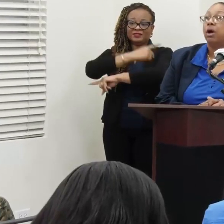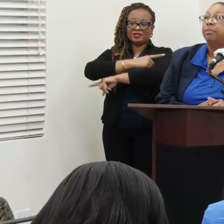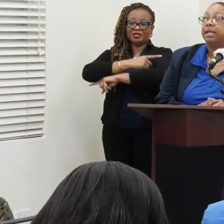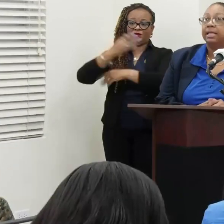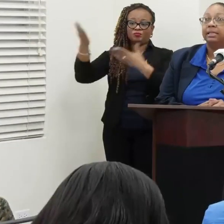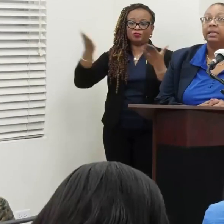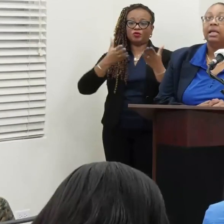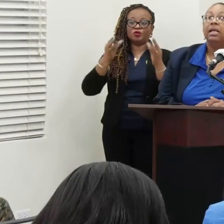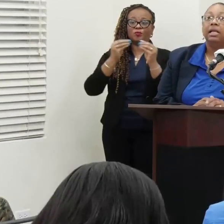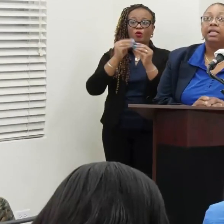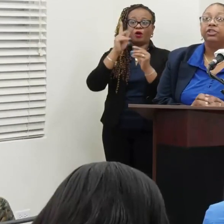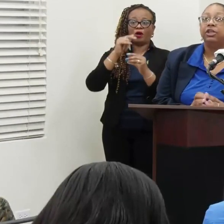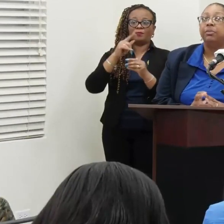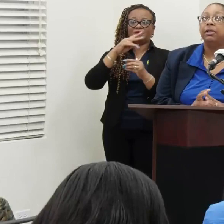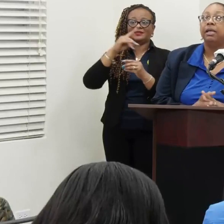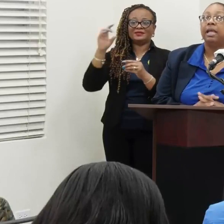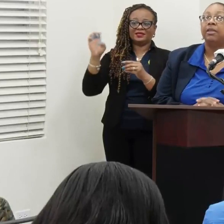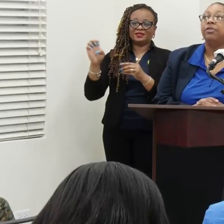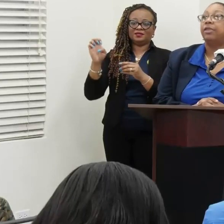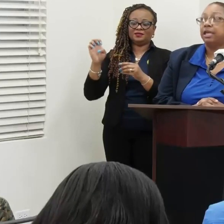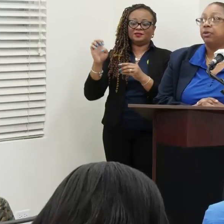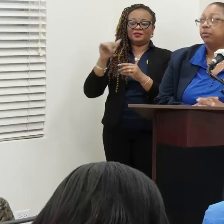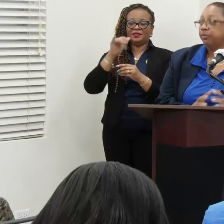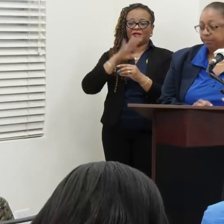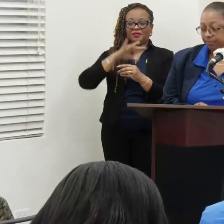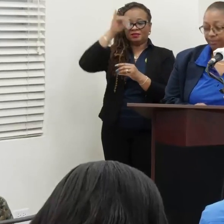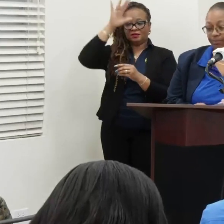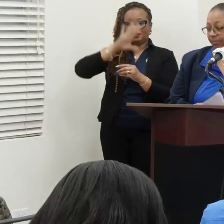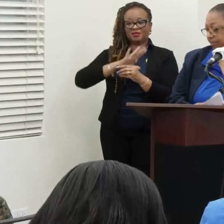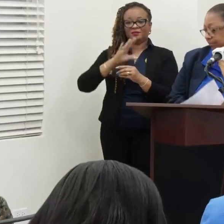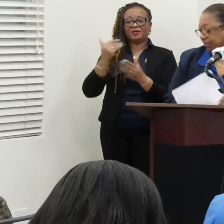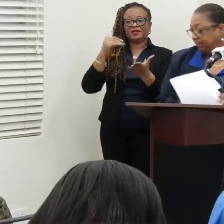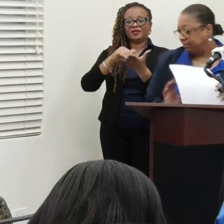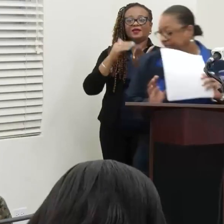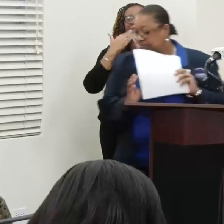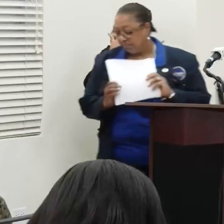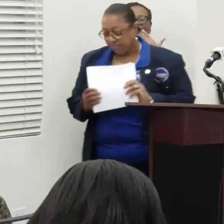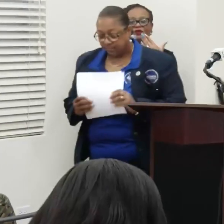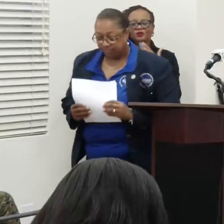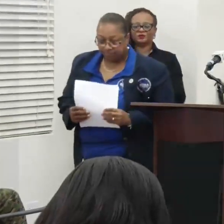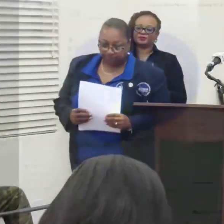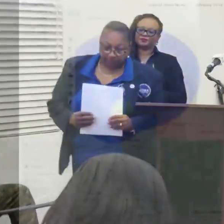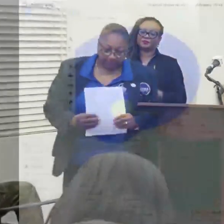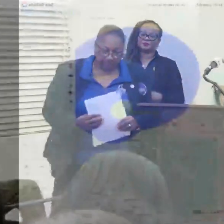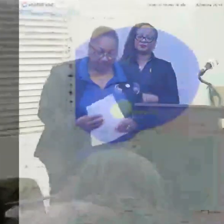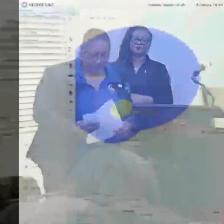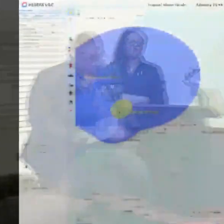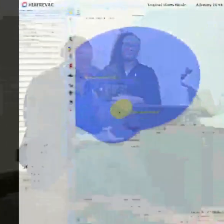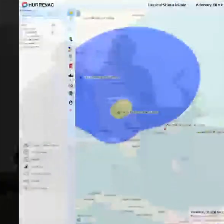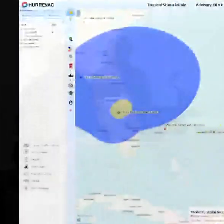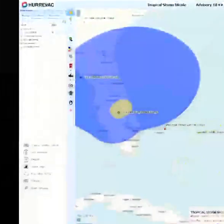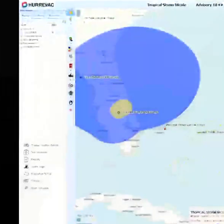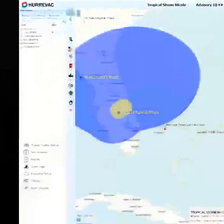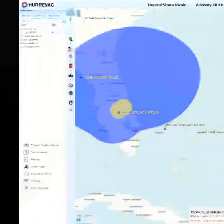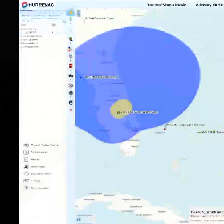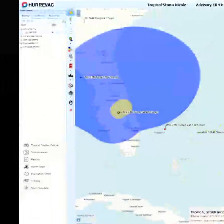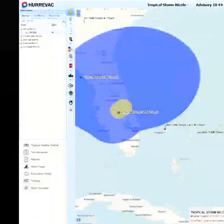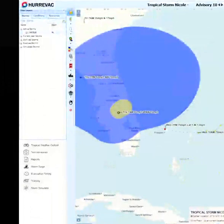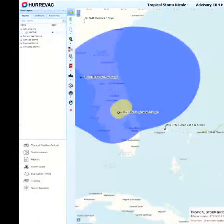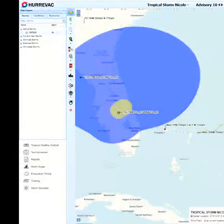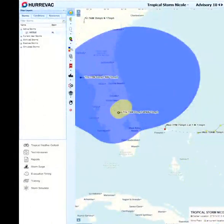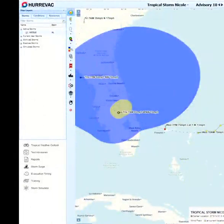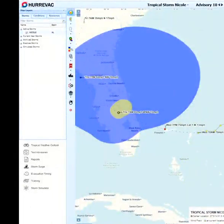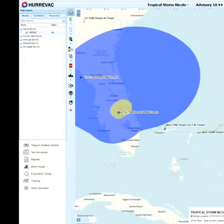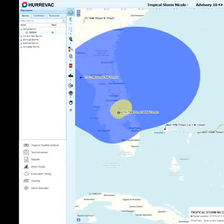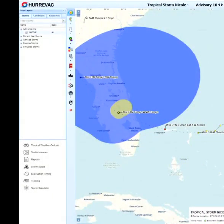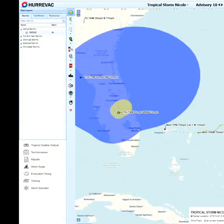some more updates. Ladies and gentlemen, again, thank you. Well done, everybody. Thank you very much.